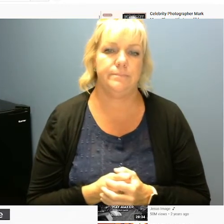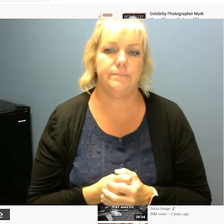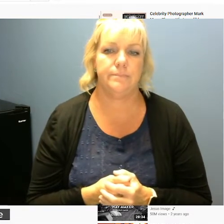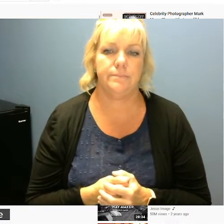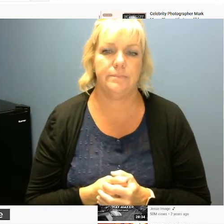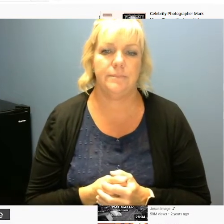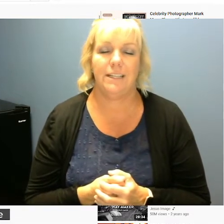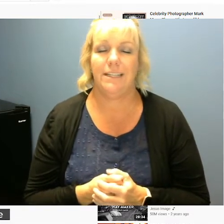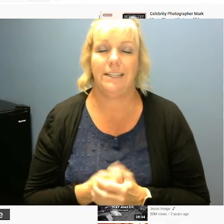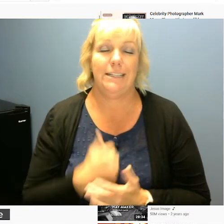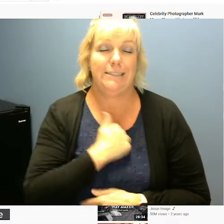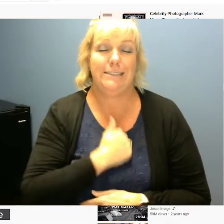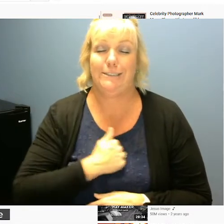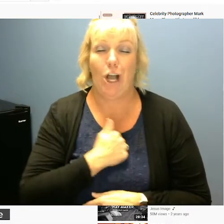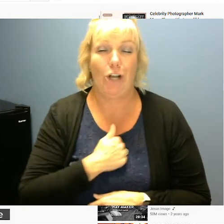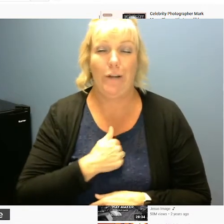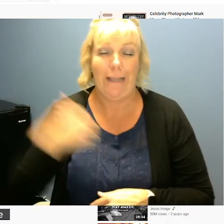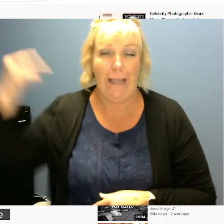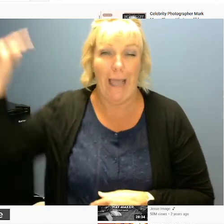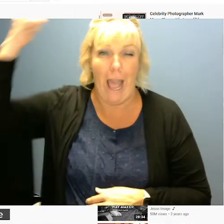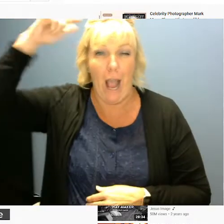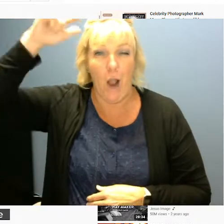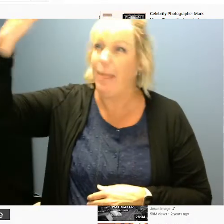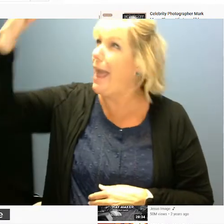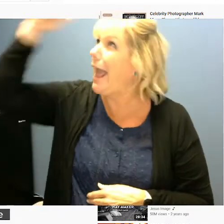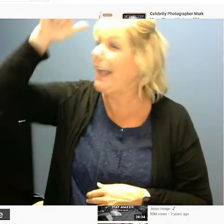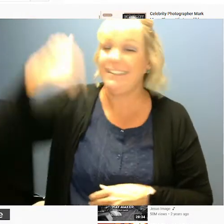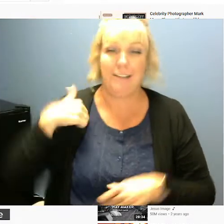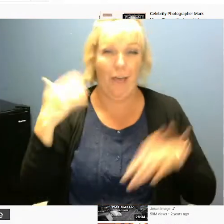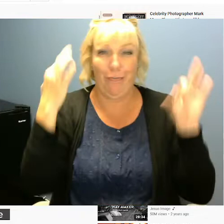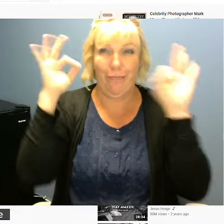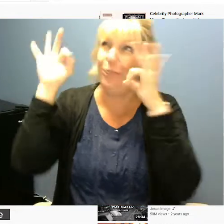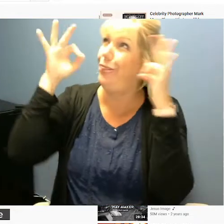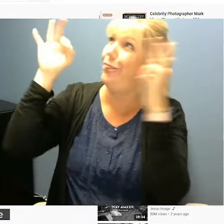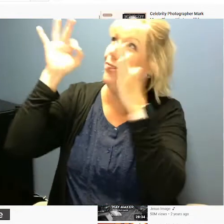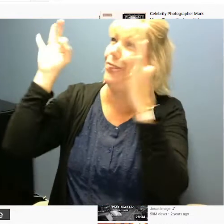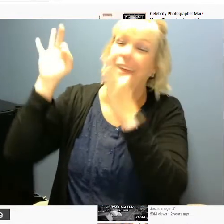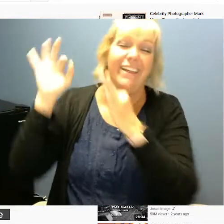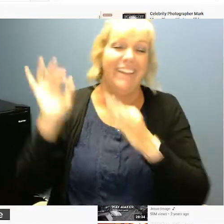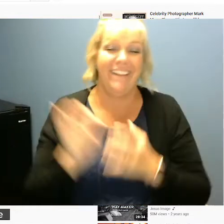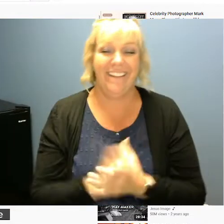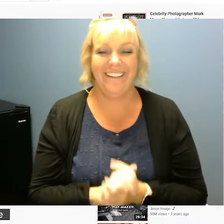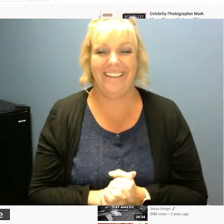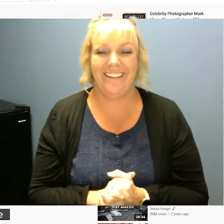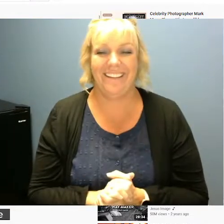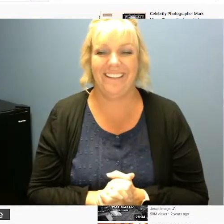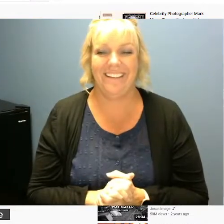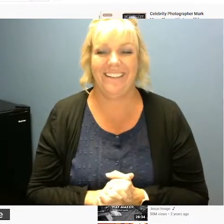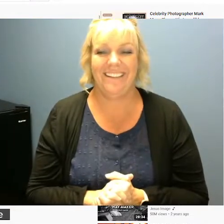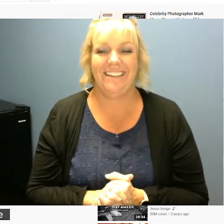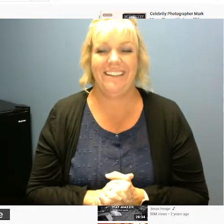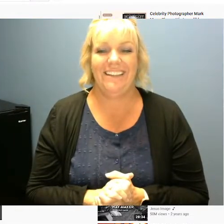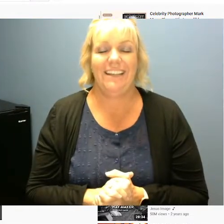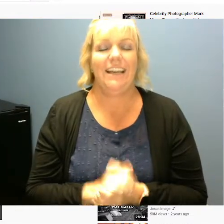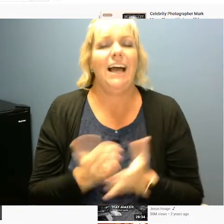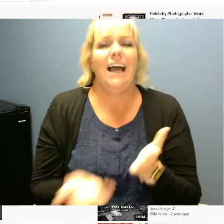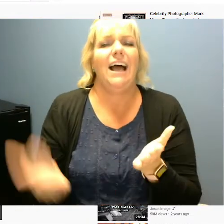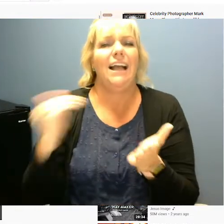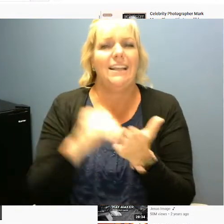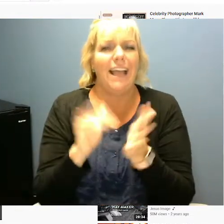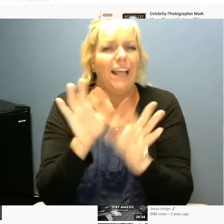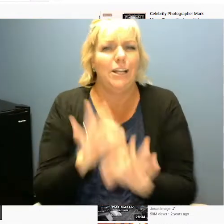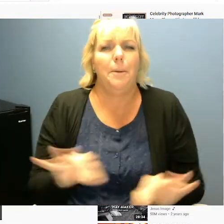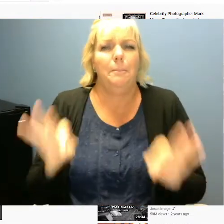right. I'm a little distracted by all the airplanes that were flying overhead. Again, though, the